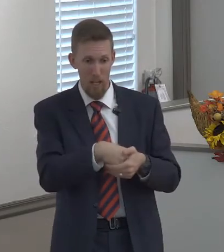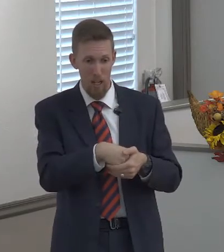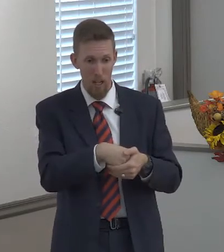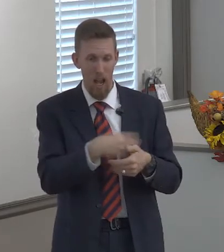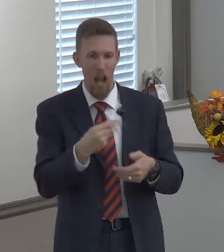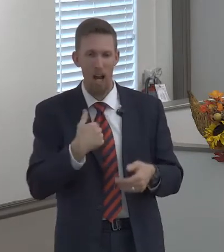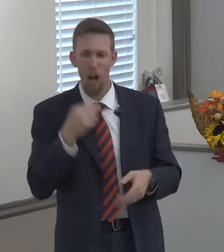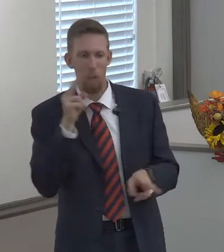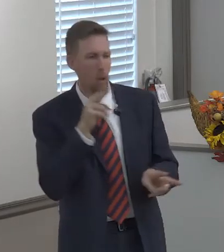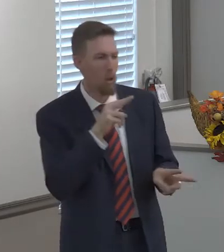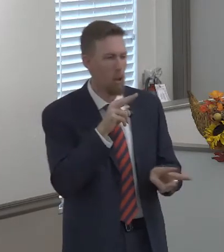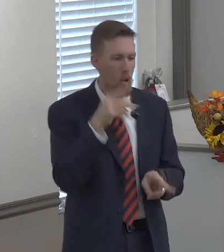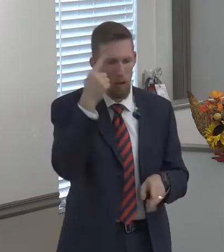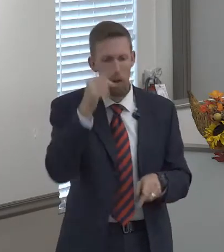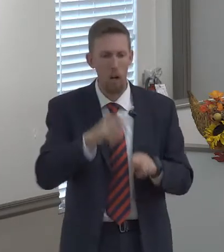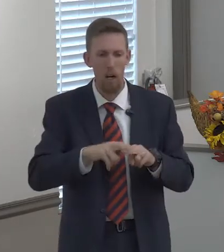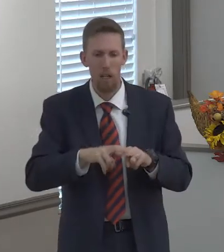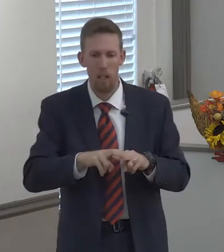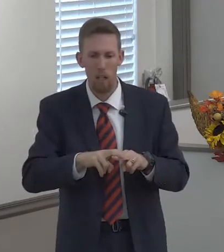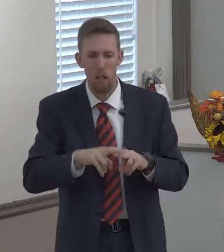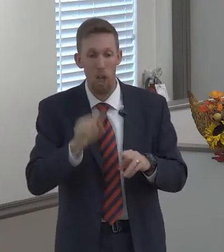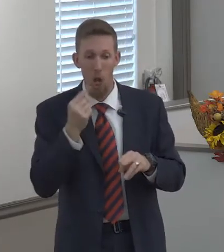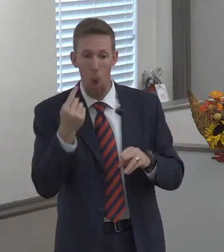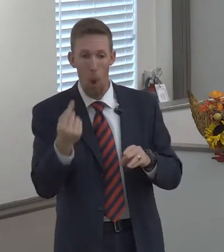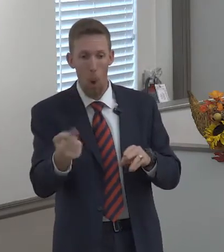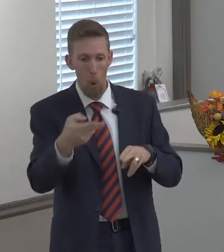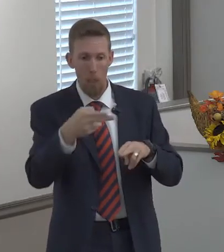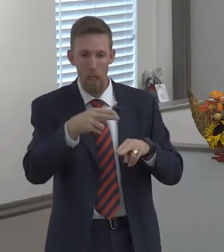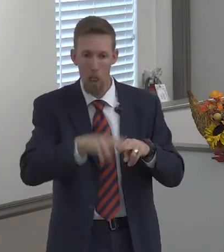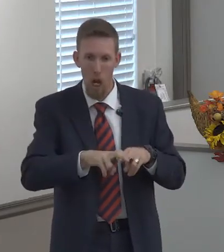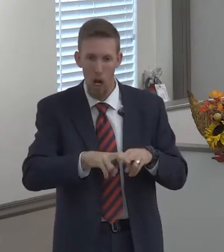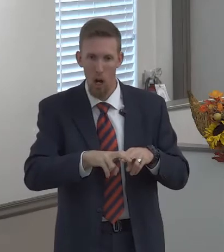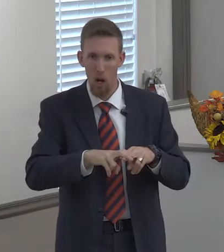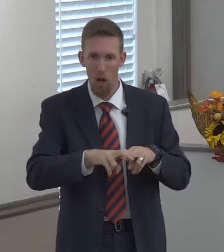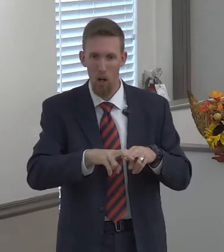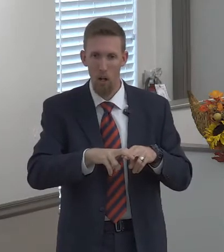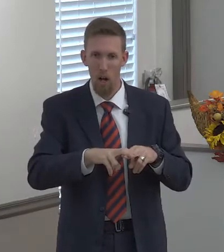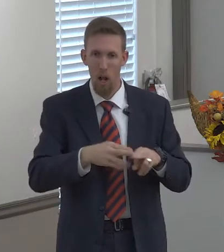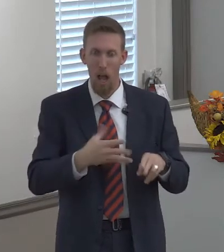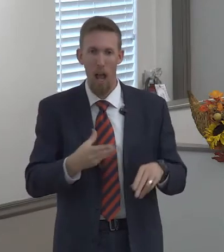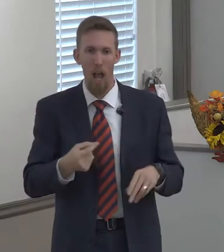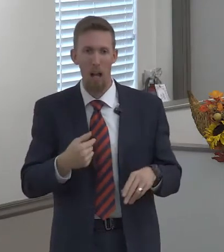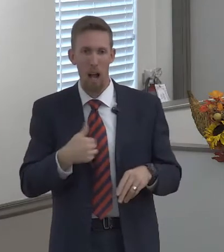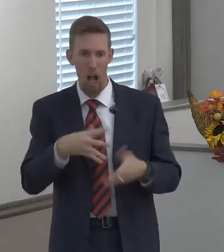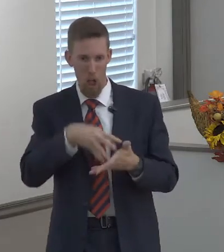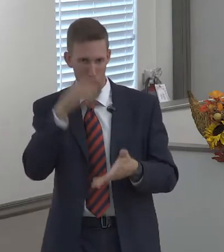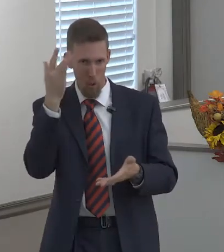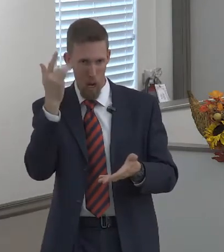know, Pastor Mark kept inviting, and we came. And I got to tell you, man,